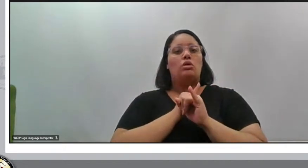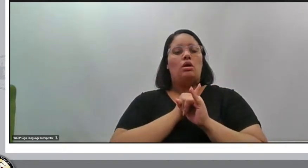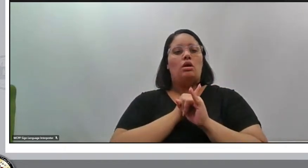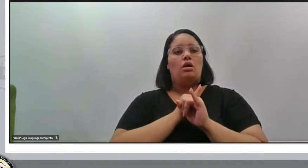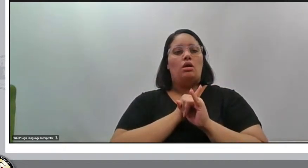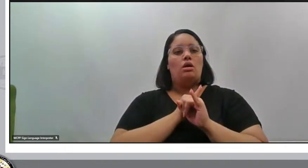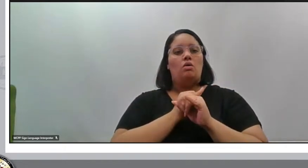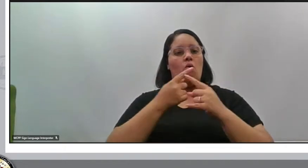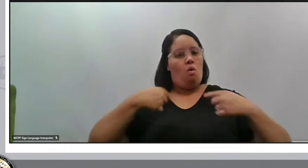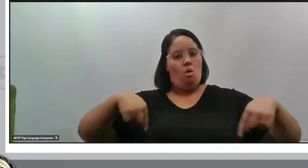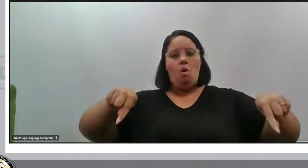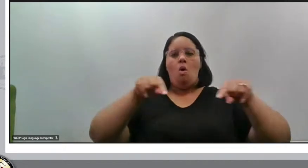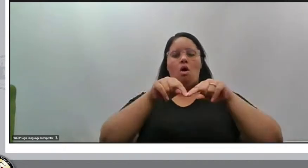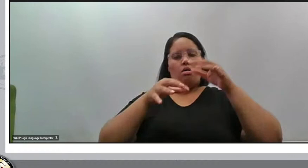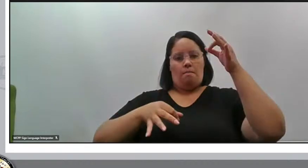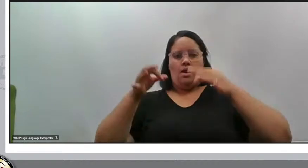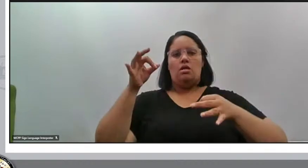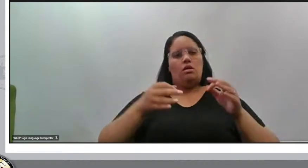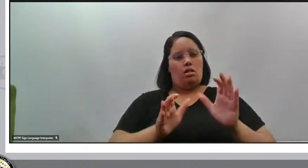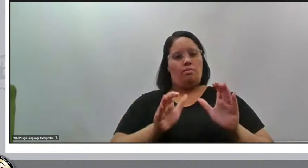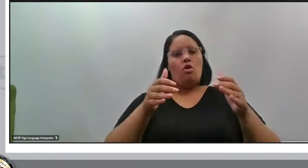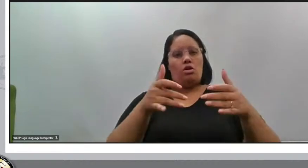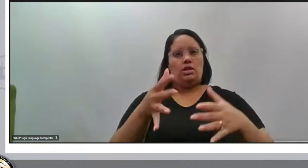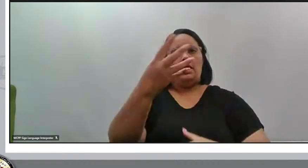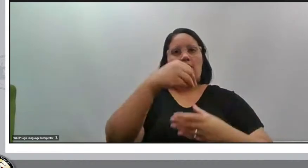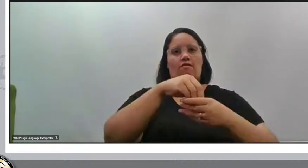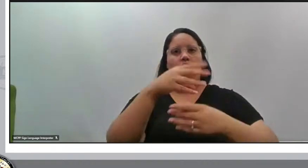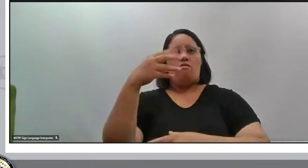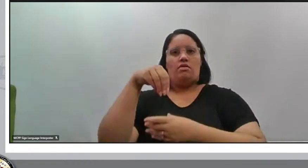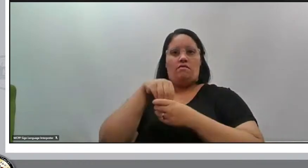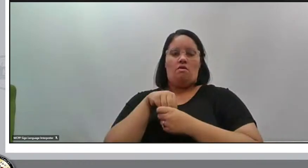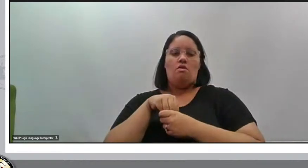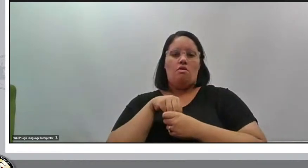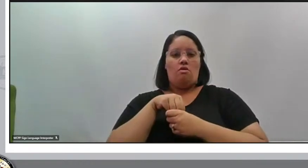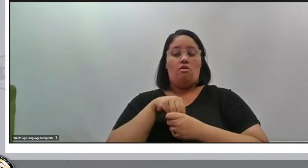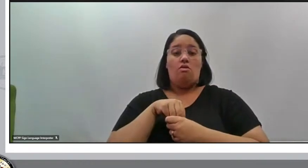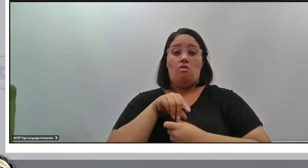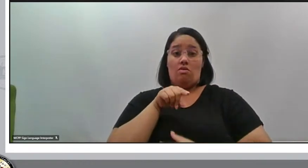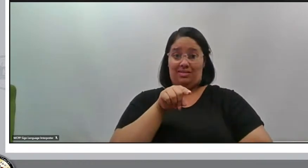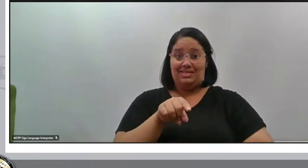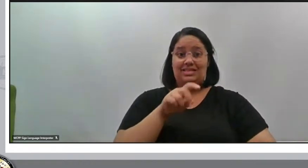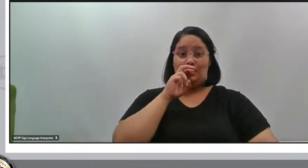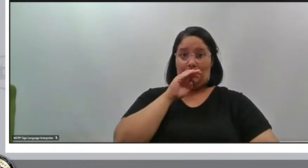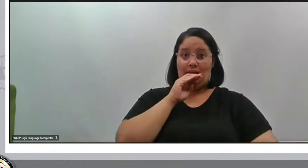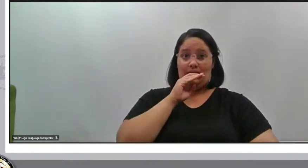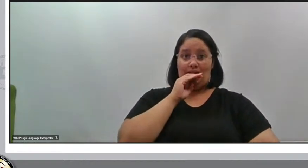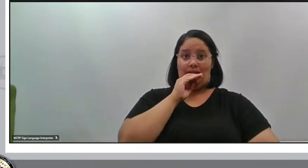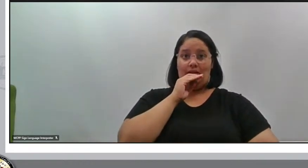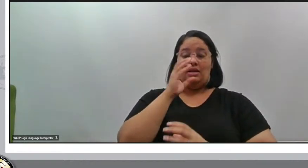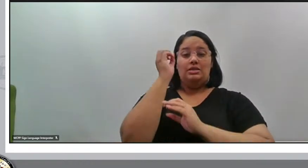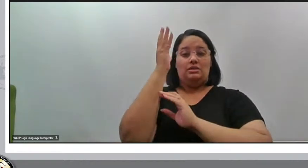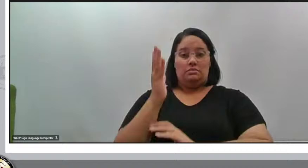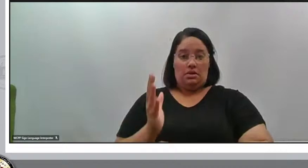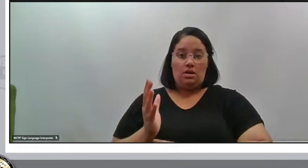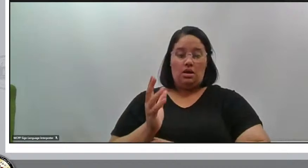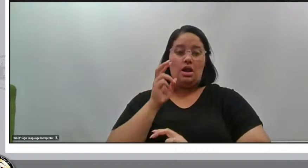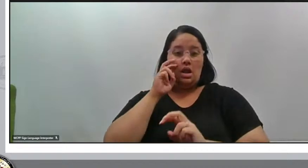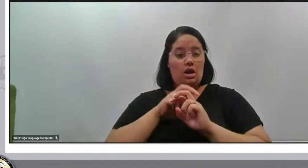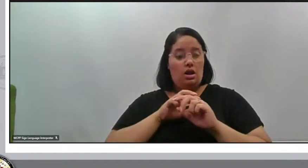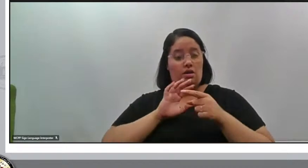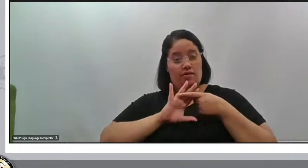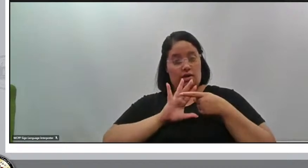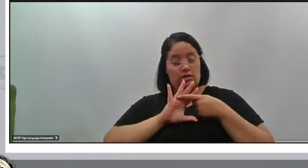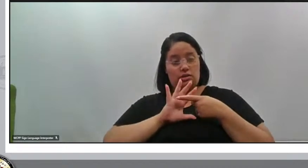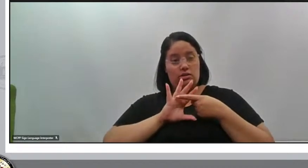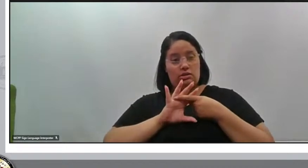all political parties are involved, wasn't it necessary for the Speaker to first